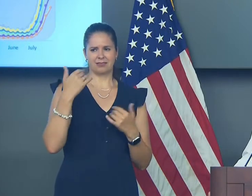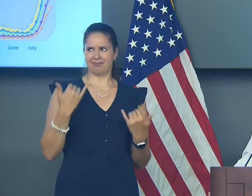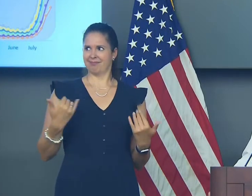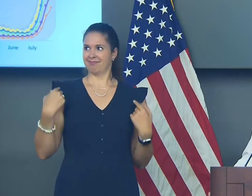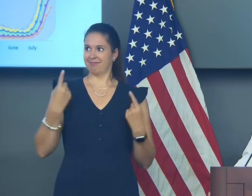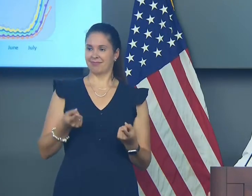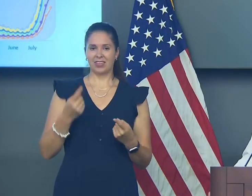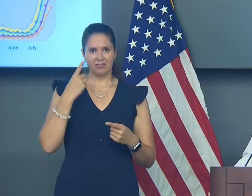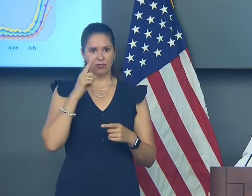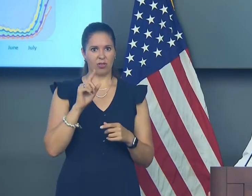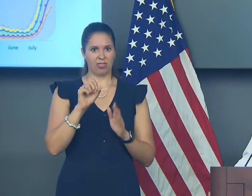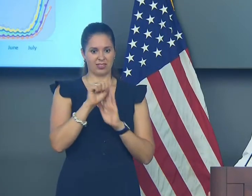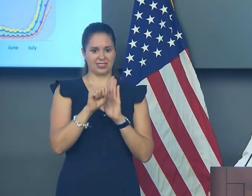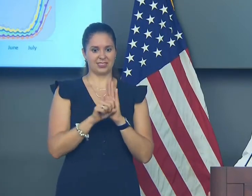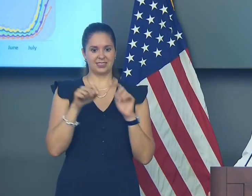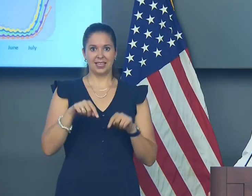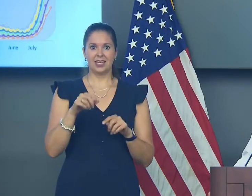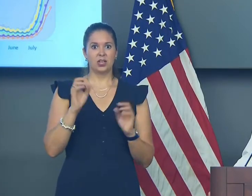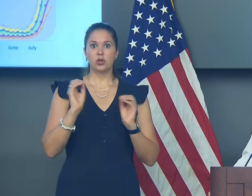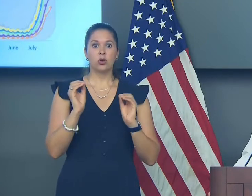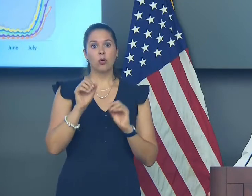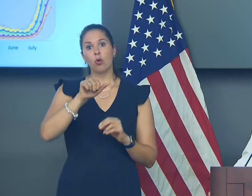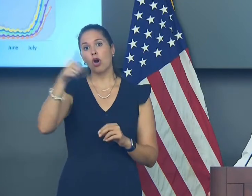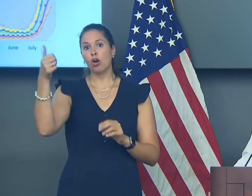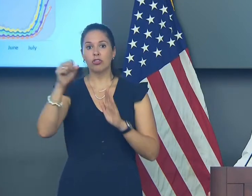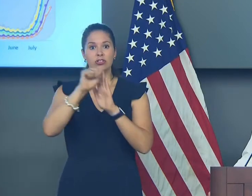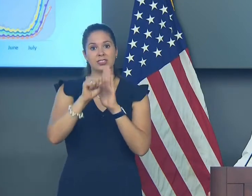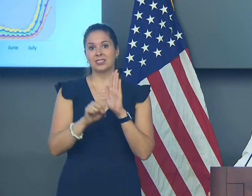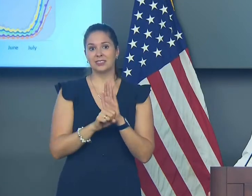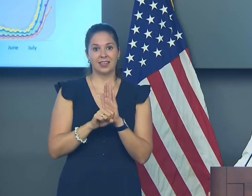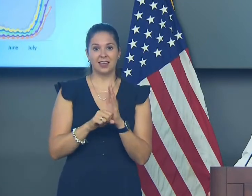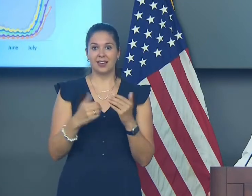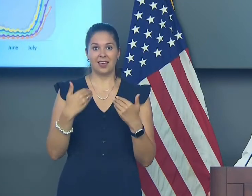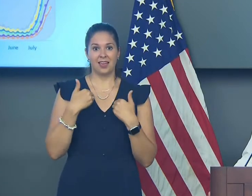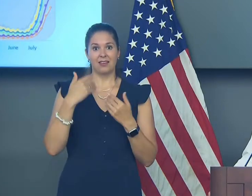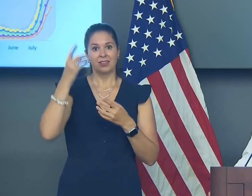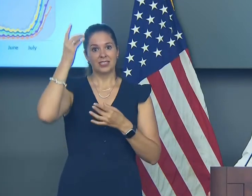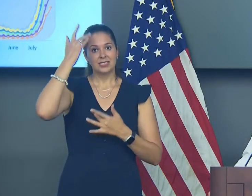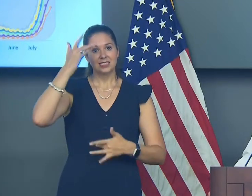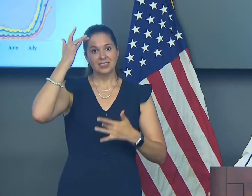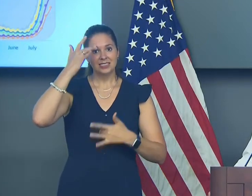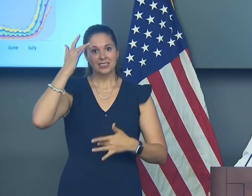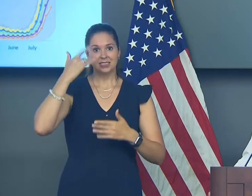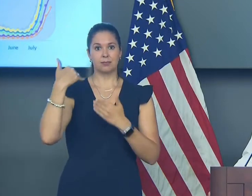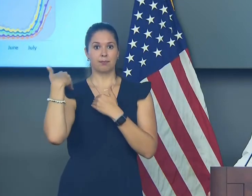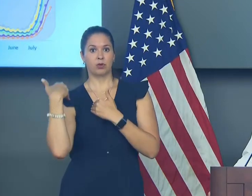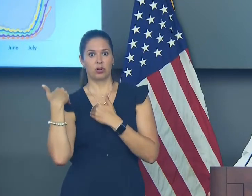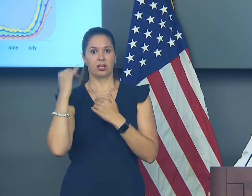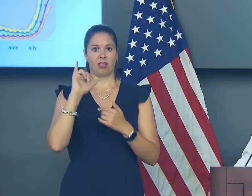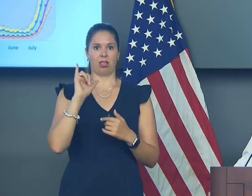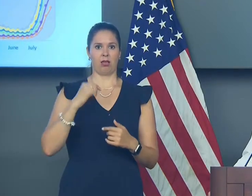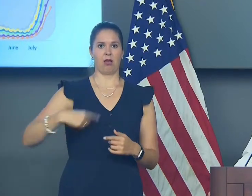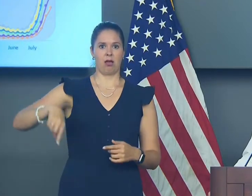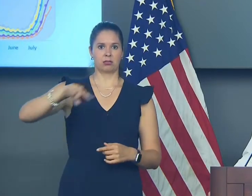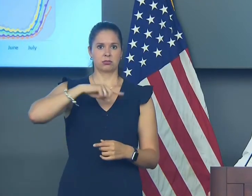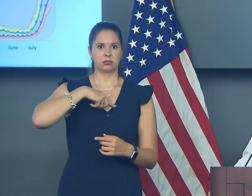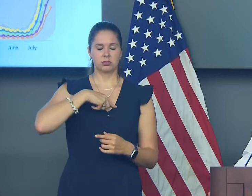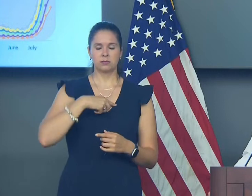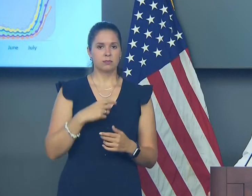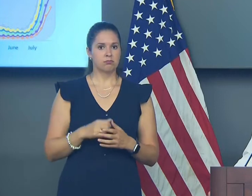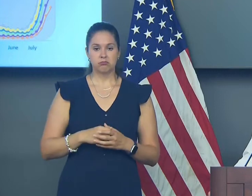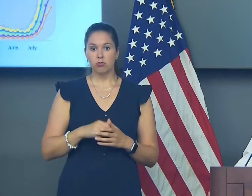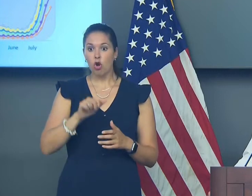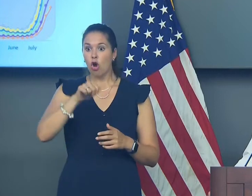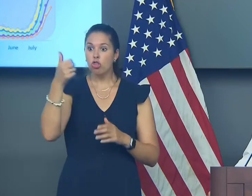There's not another state in the country that has the disease burden that we have. There's not